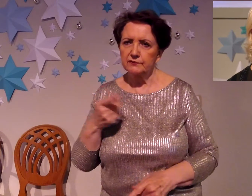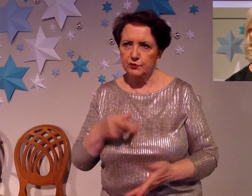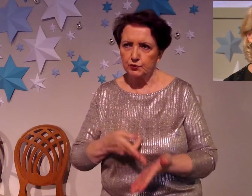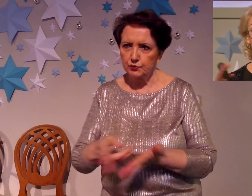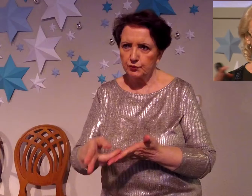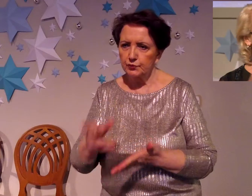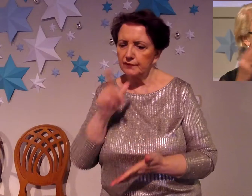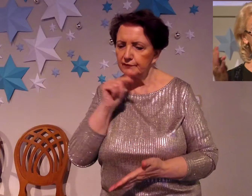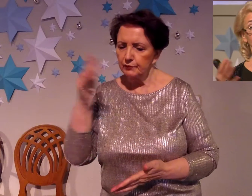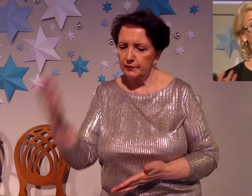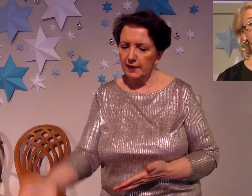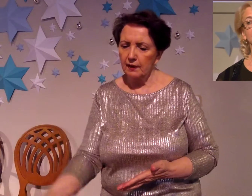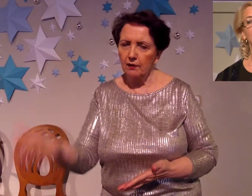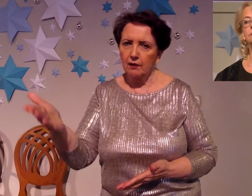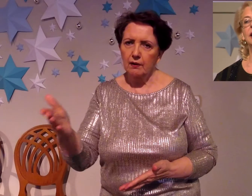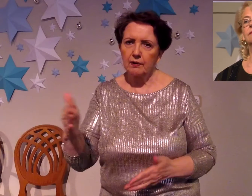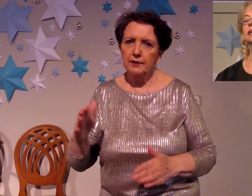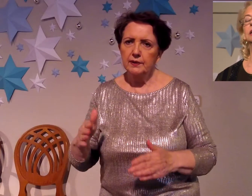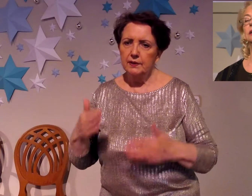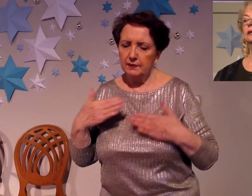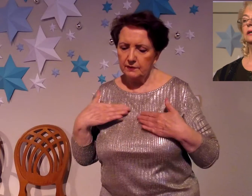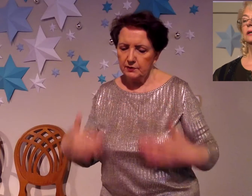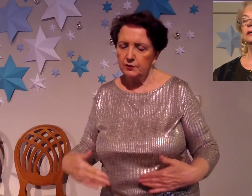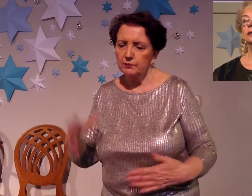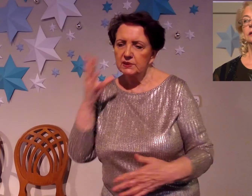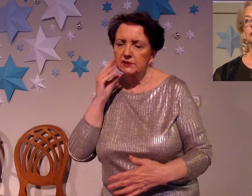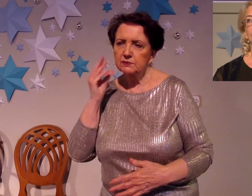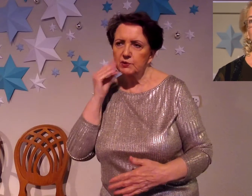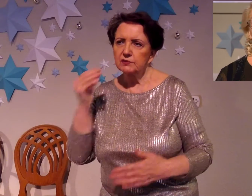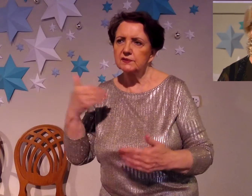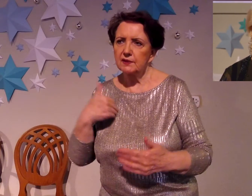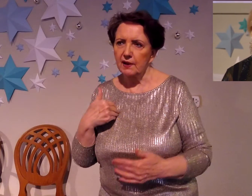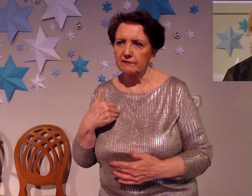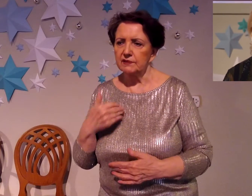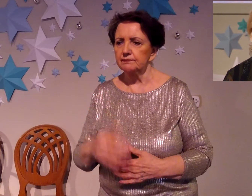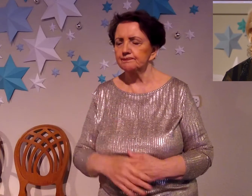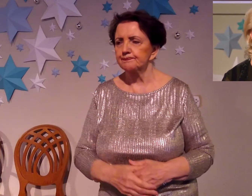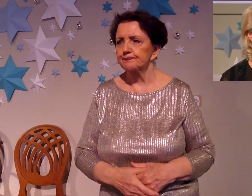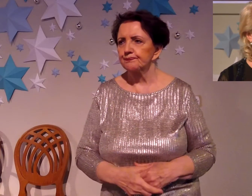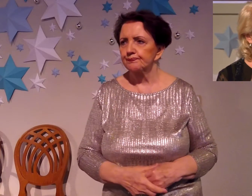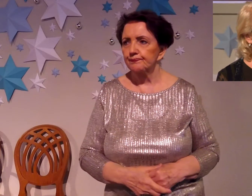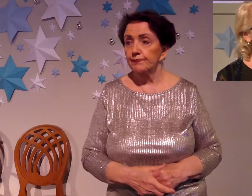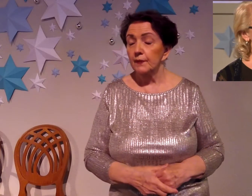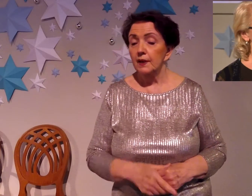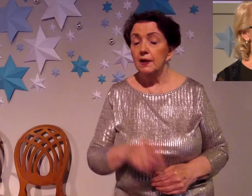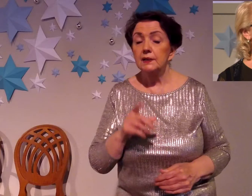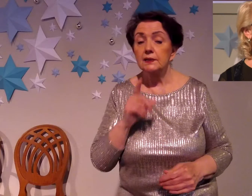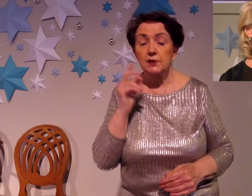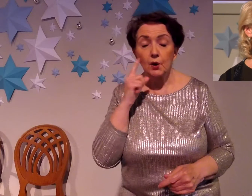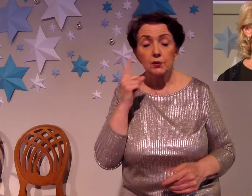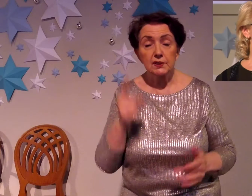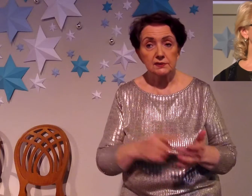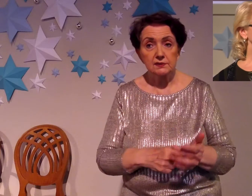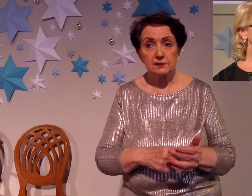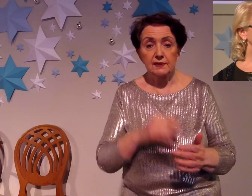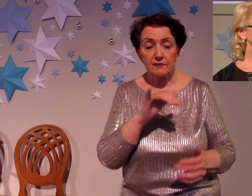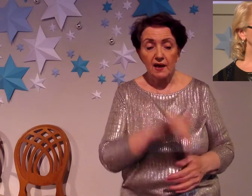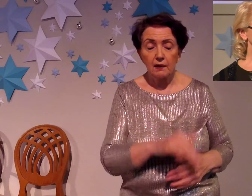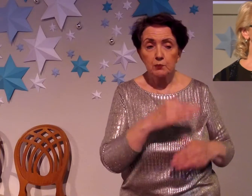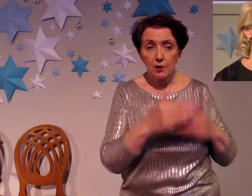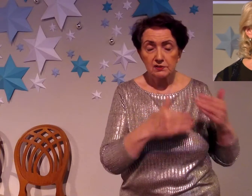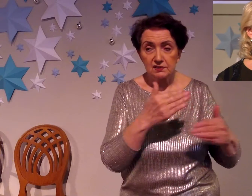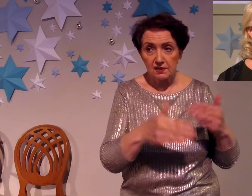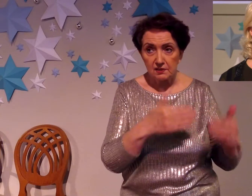they are and the human experience they might be having. And I really noticed in this process, as I was going